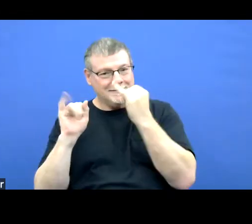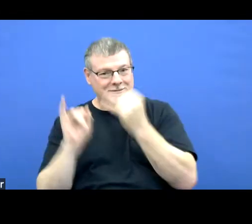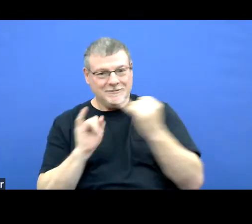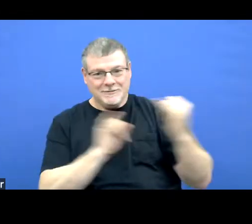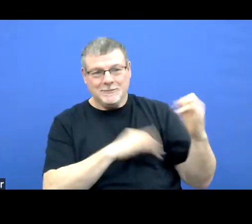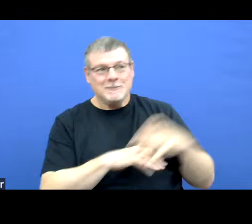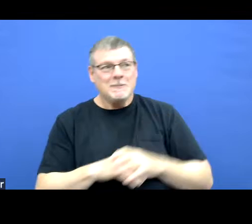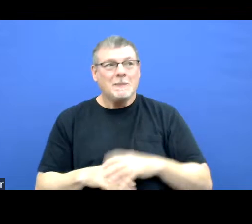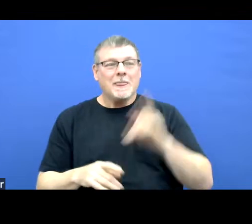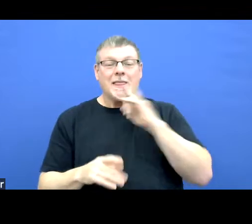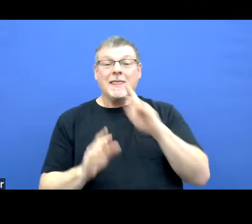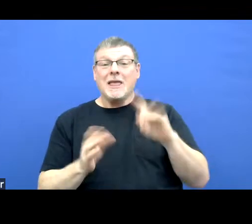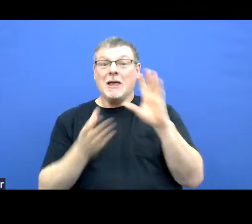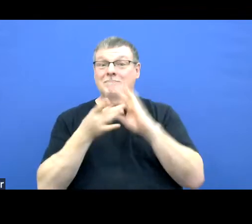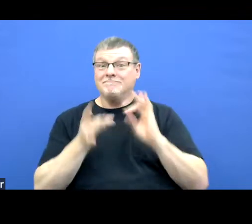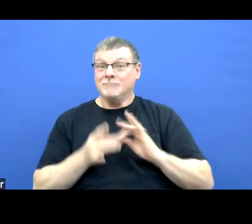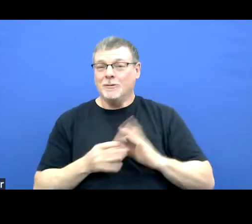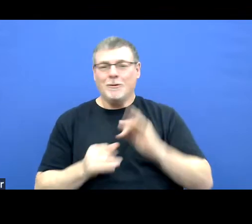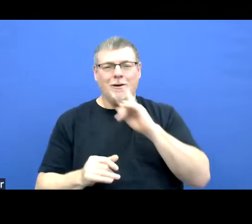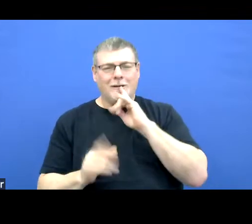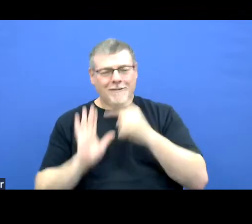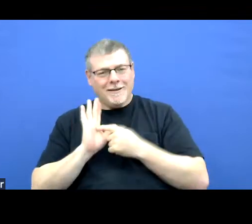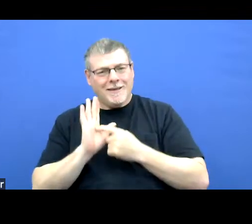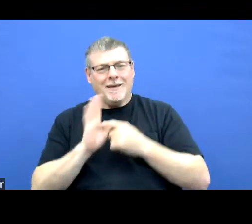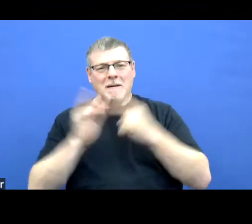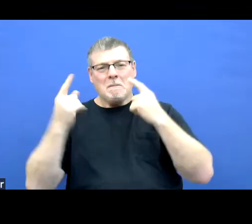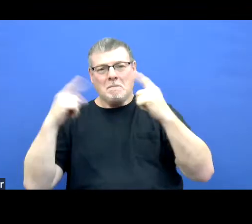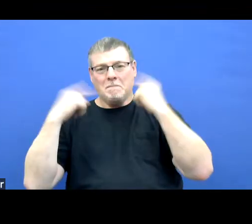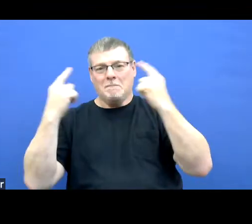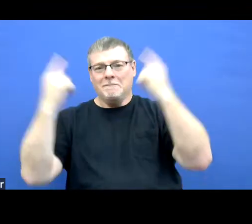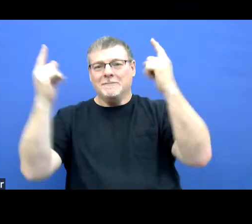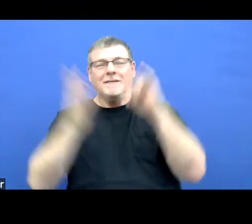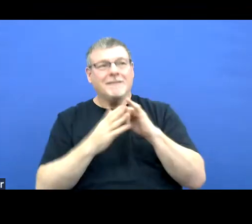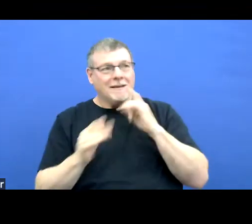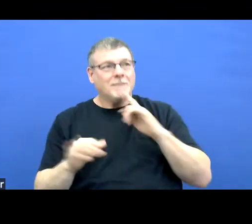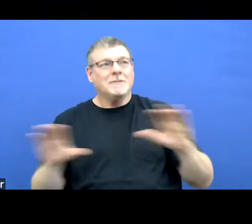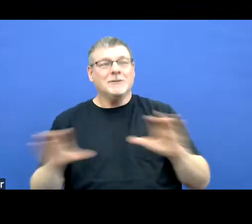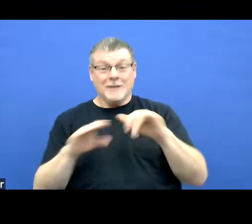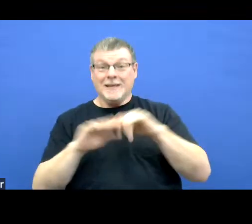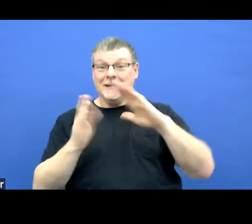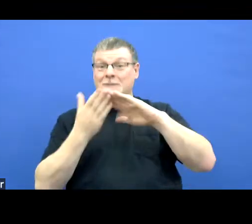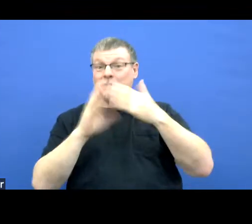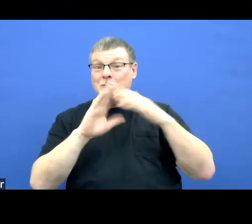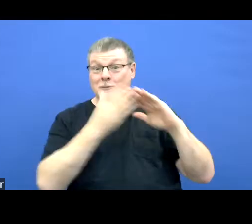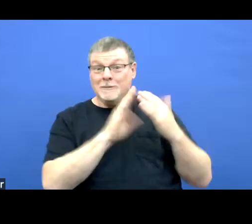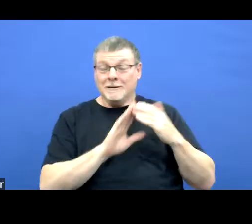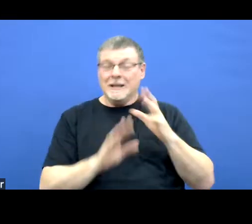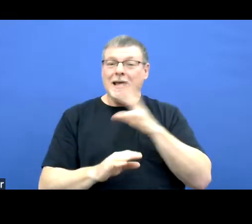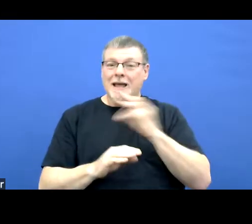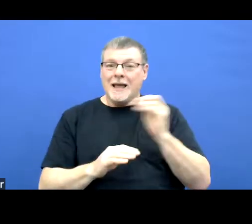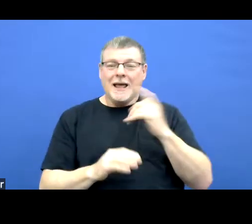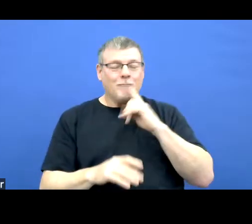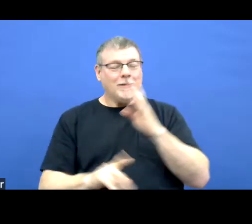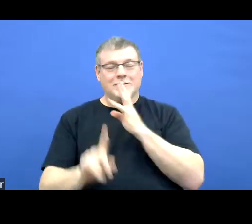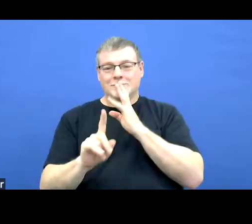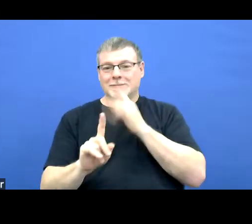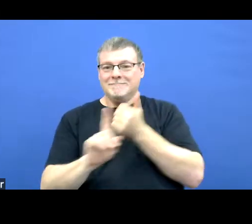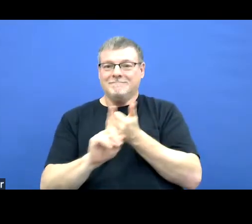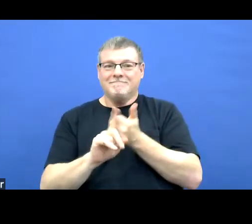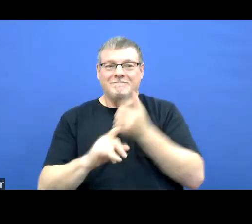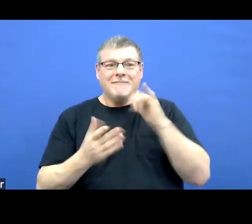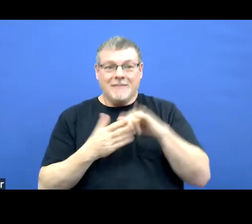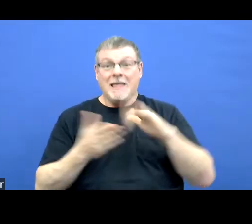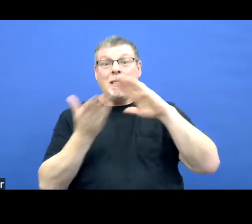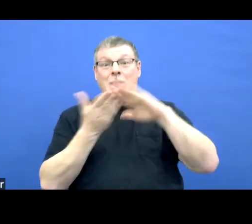Their biographies have really highlighted just the amazing accomplishments that they have done within our community. And I think it really speaks to the fact that